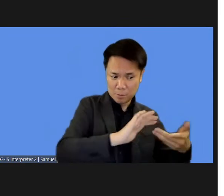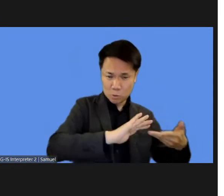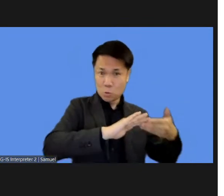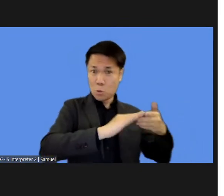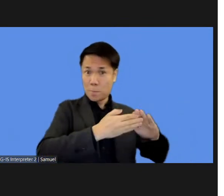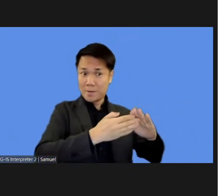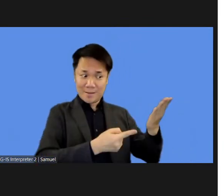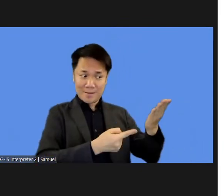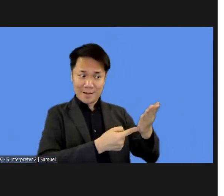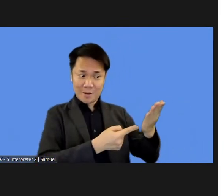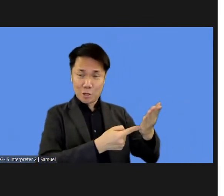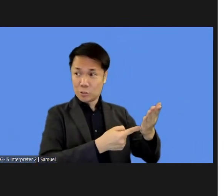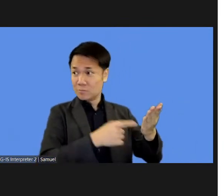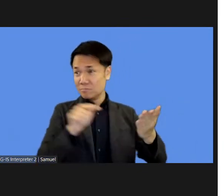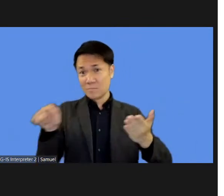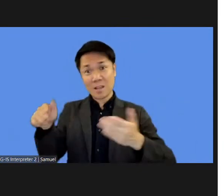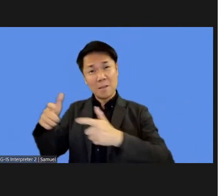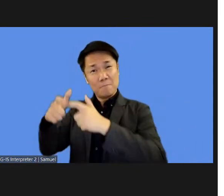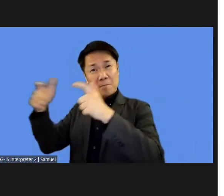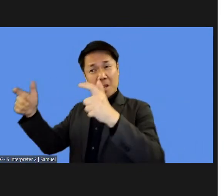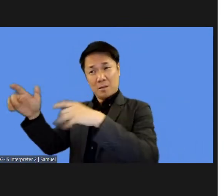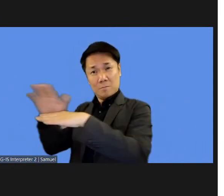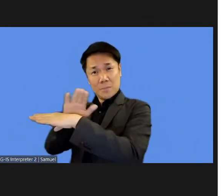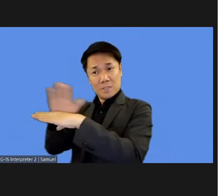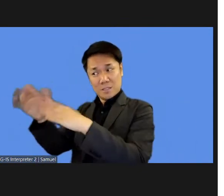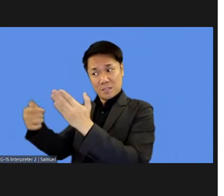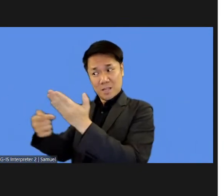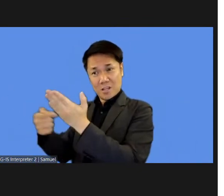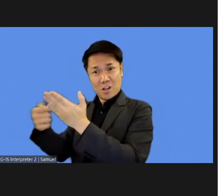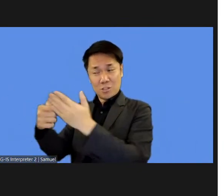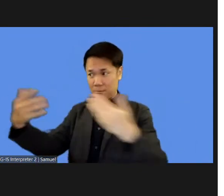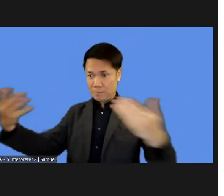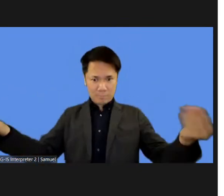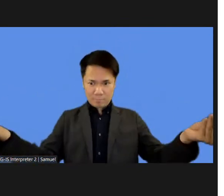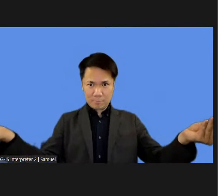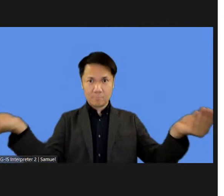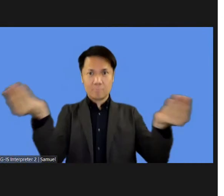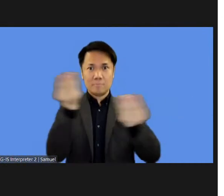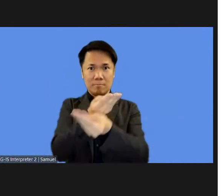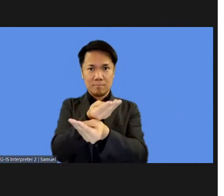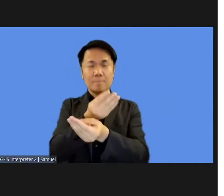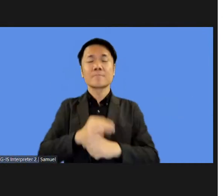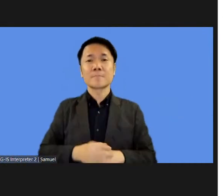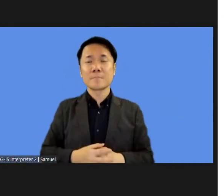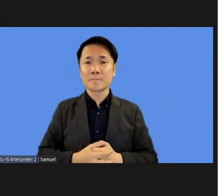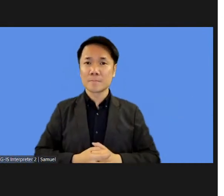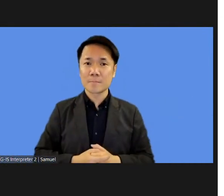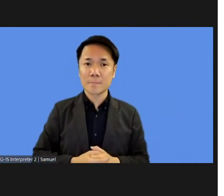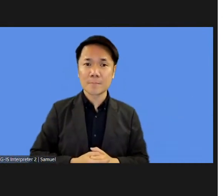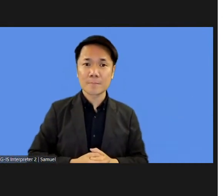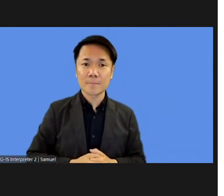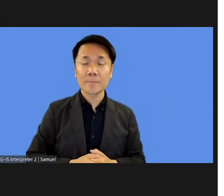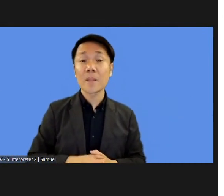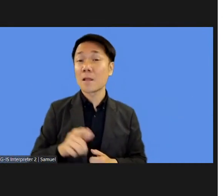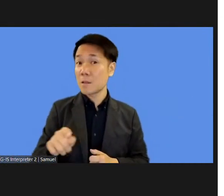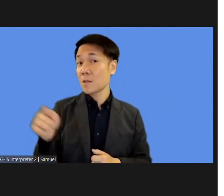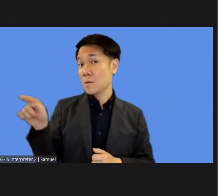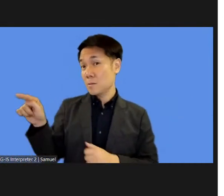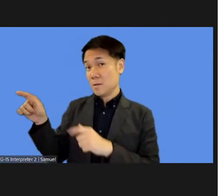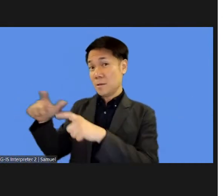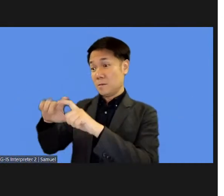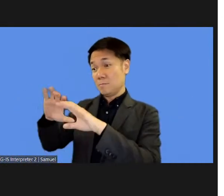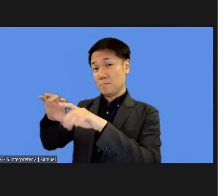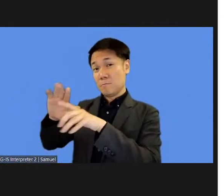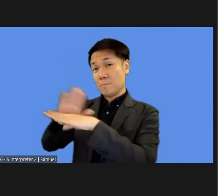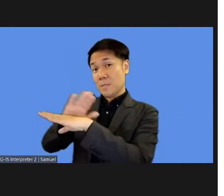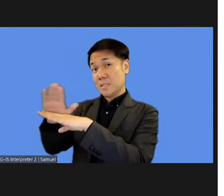It was recognized also that many of the enterprise operates in most of our country in the informal